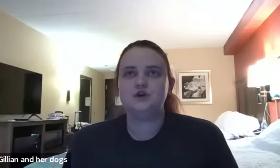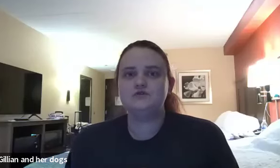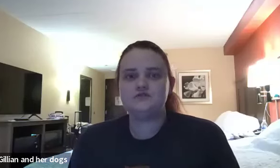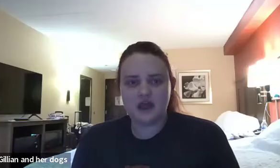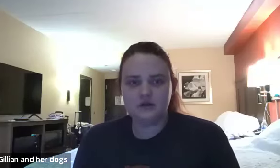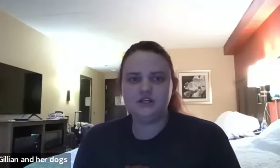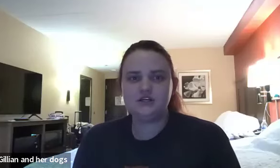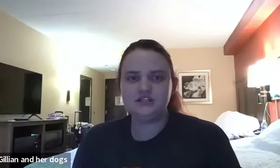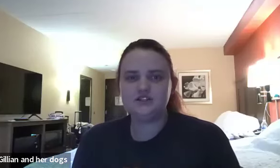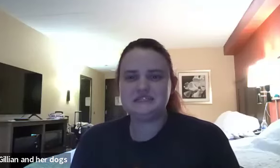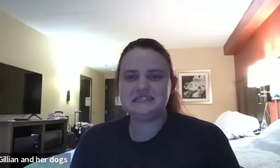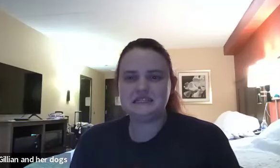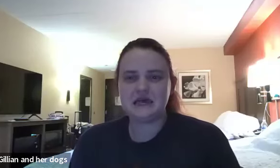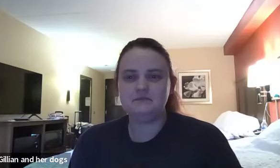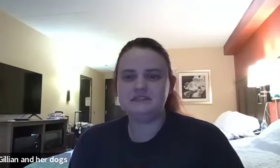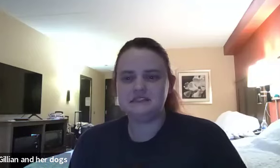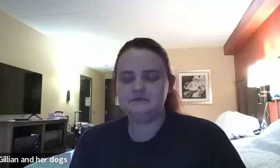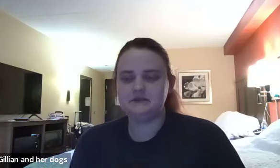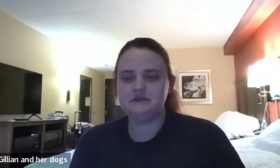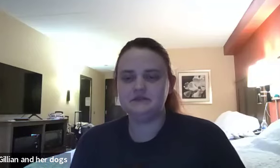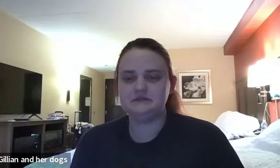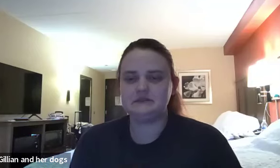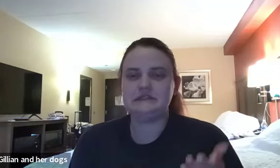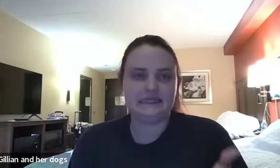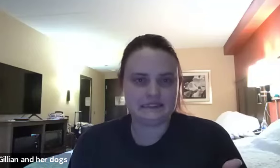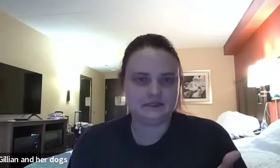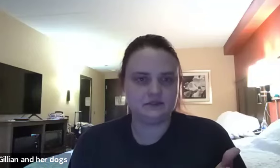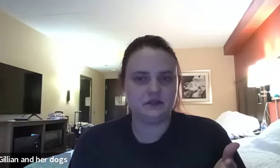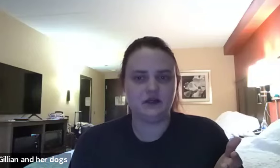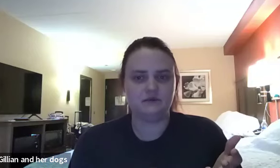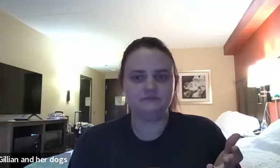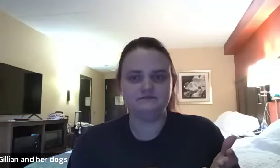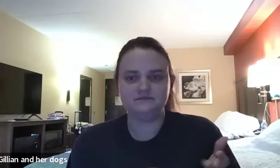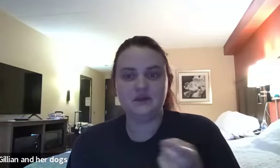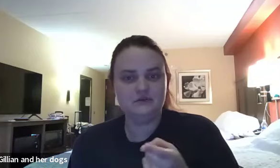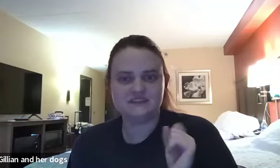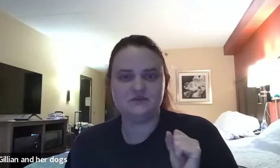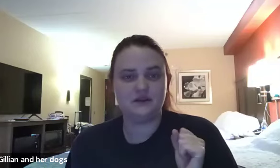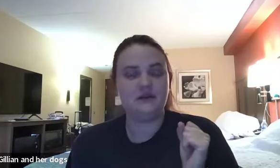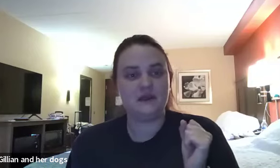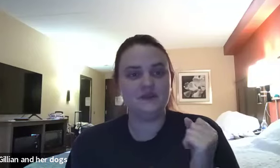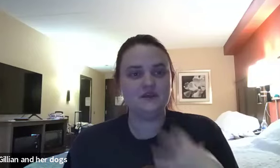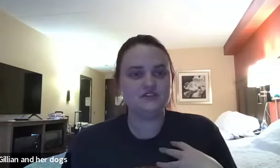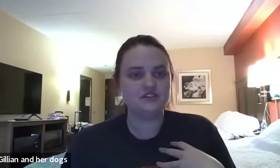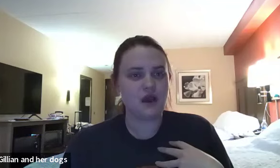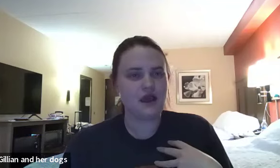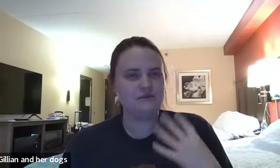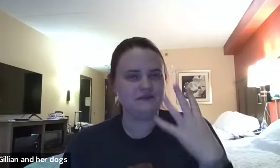for that one, you're gonna do sleep late. Um, oh, that's a good one. Okay. So I would be